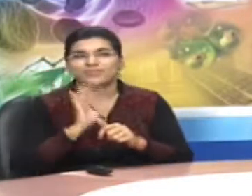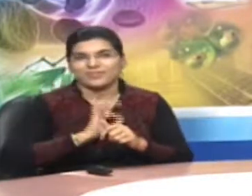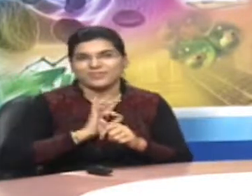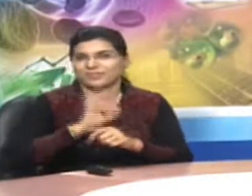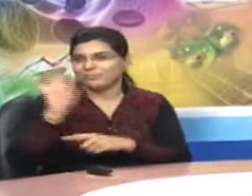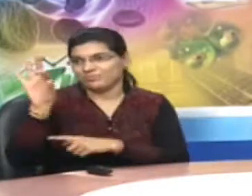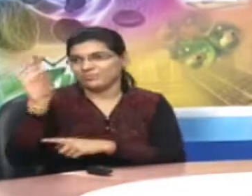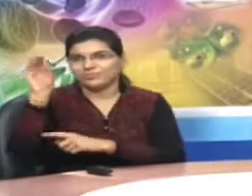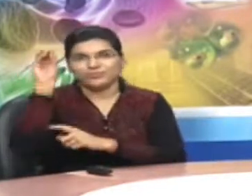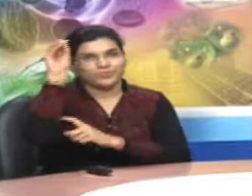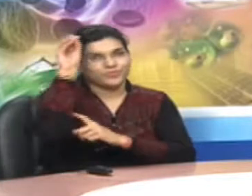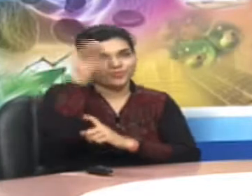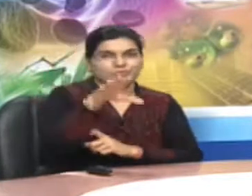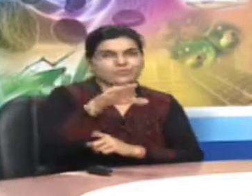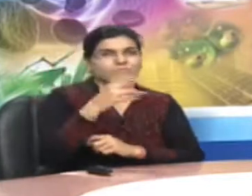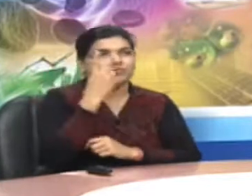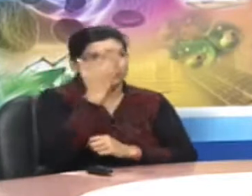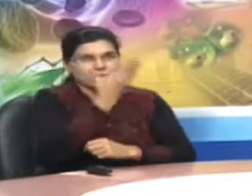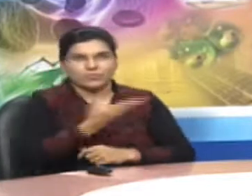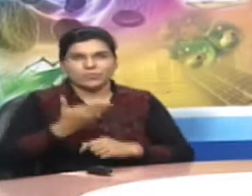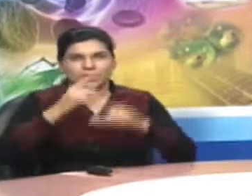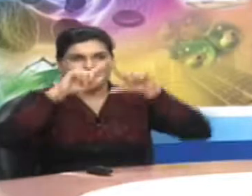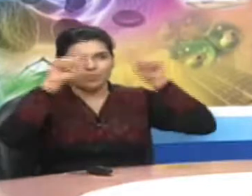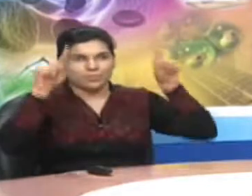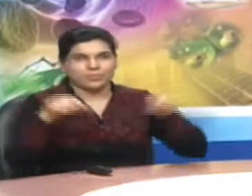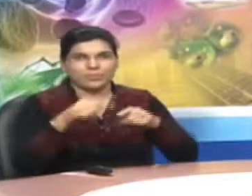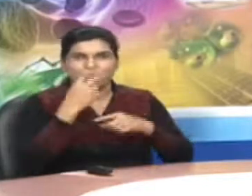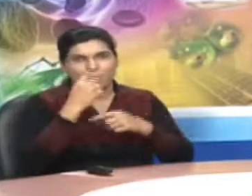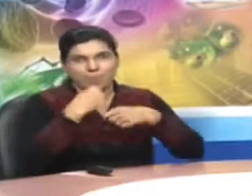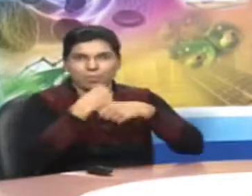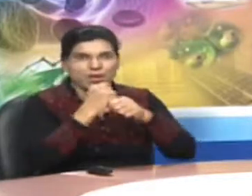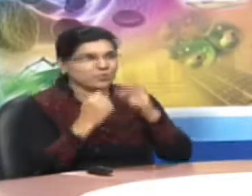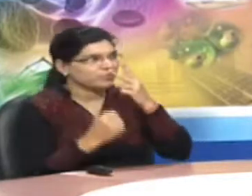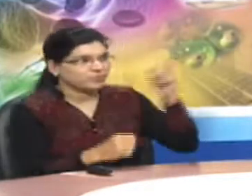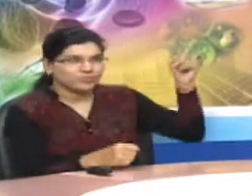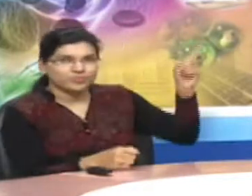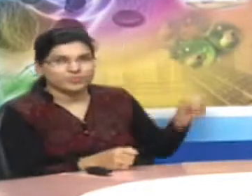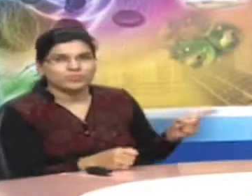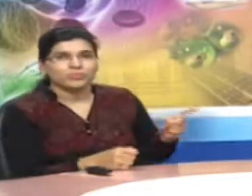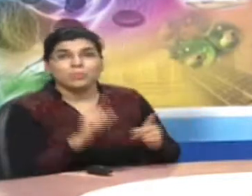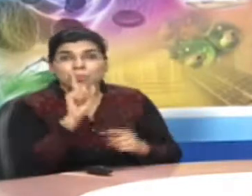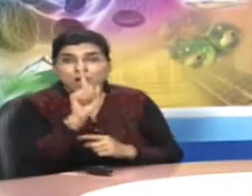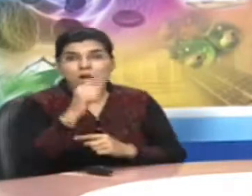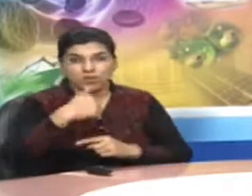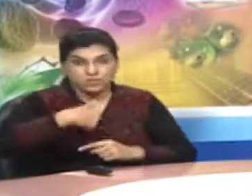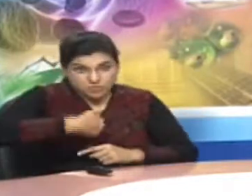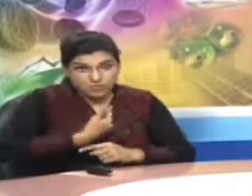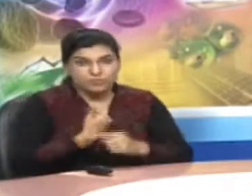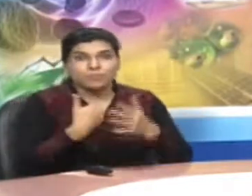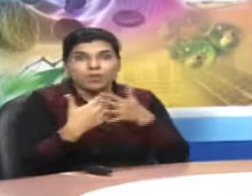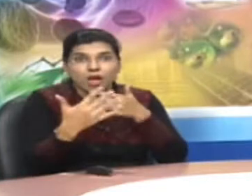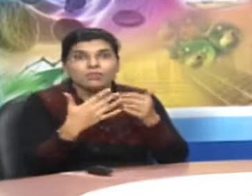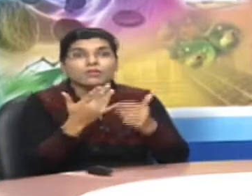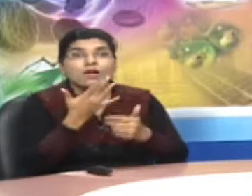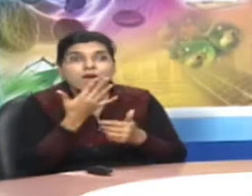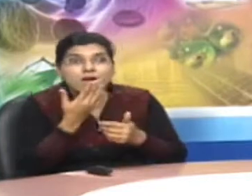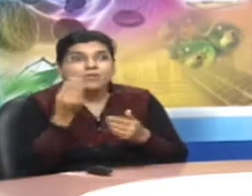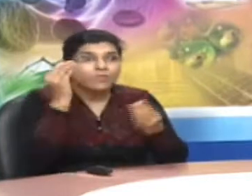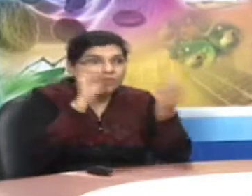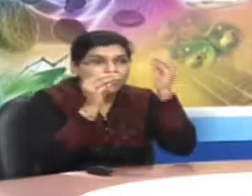Working with slides, we can add title layout by adding different colors, designs, but